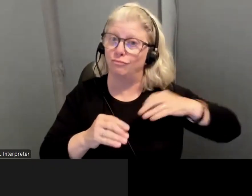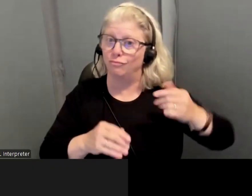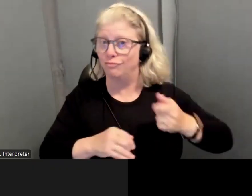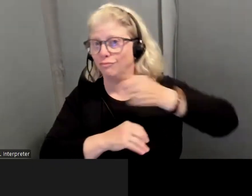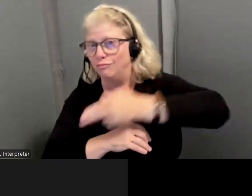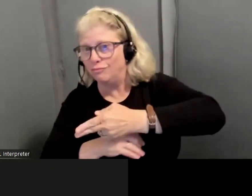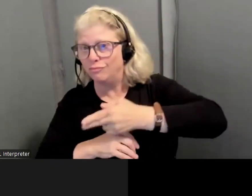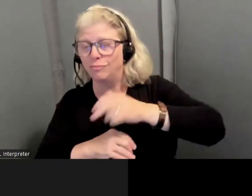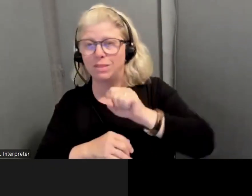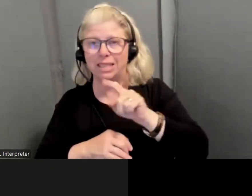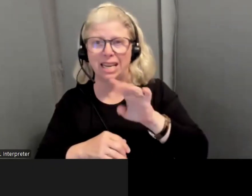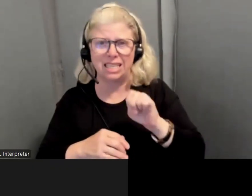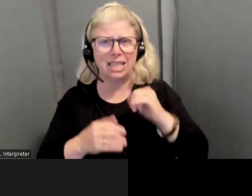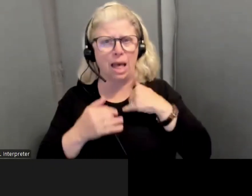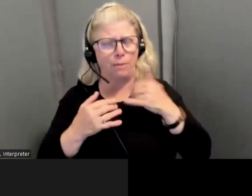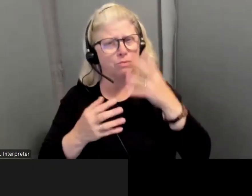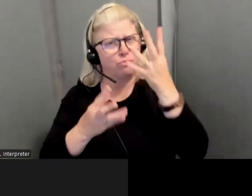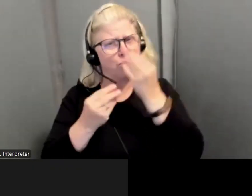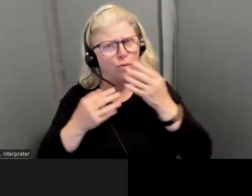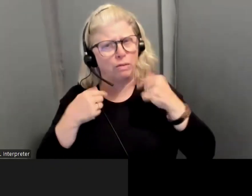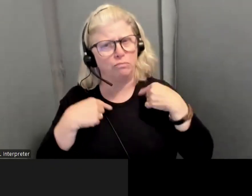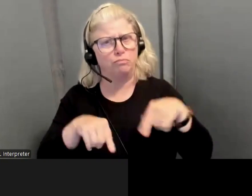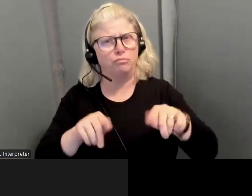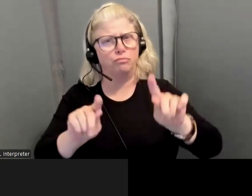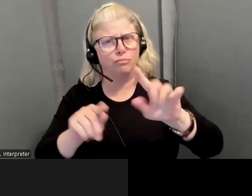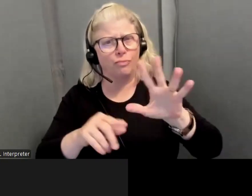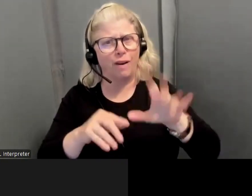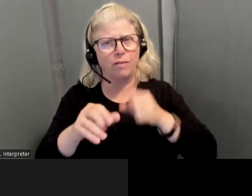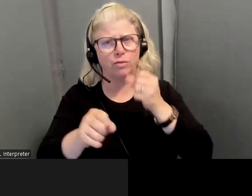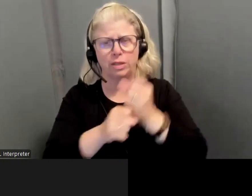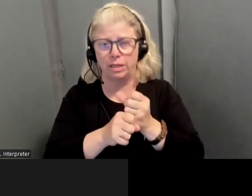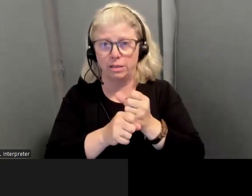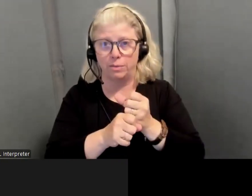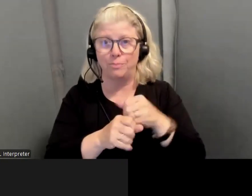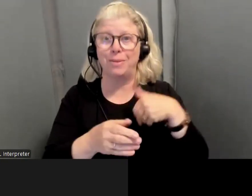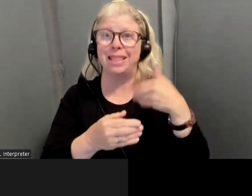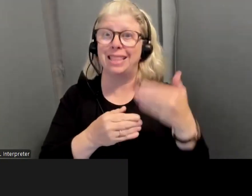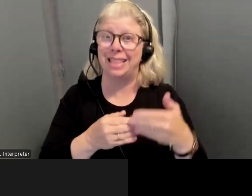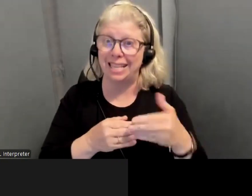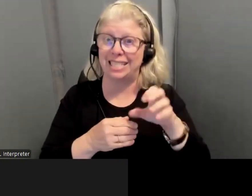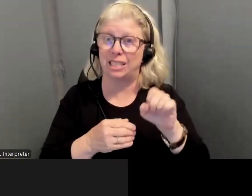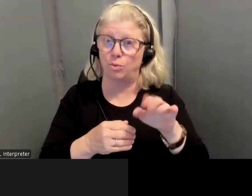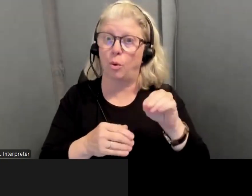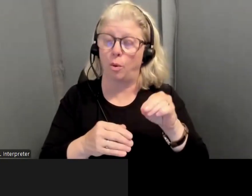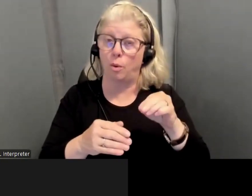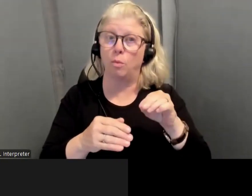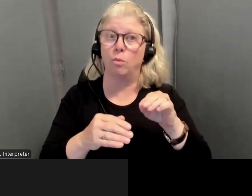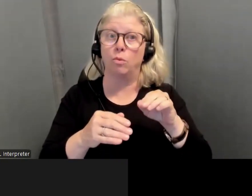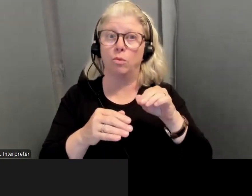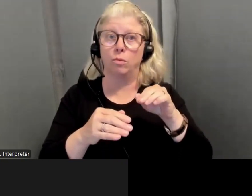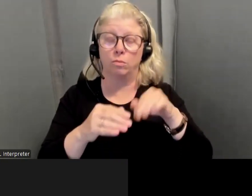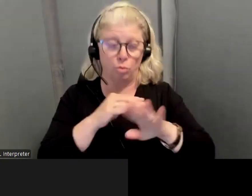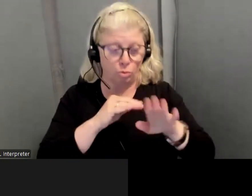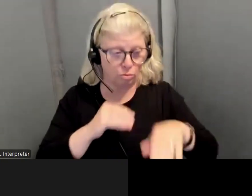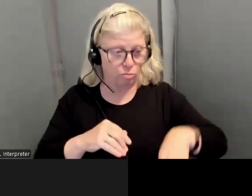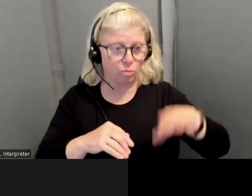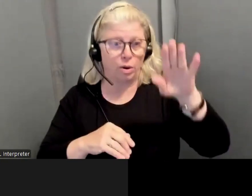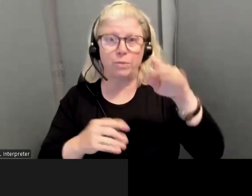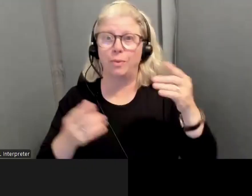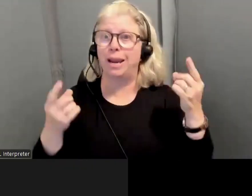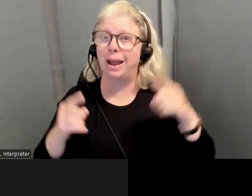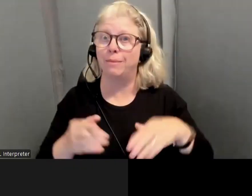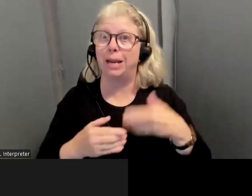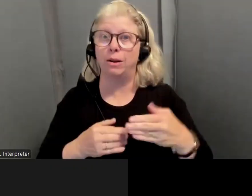working beautifully for close to 500 years by the time Cicero comes around. But then what happens?